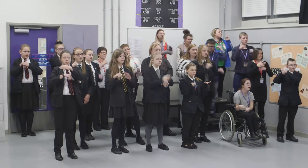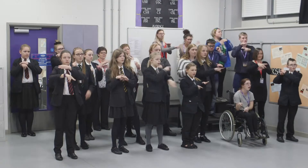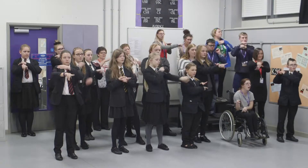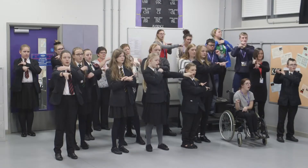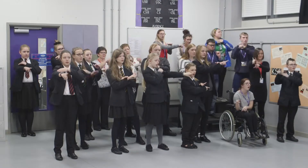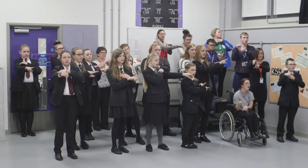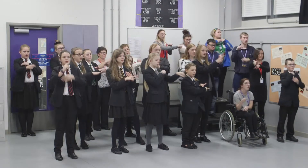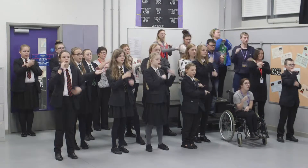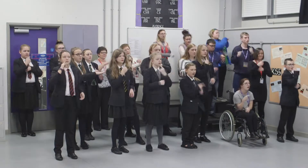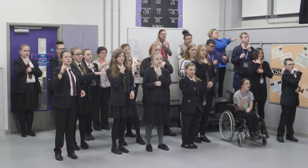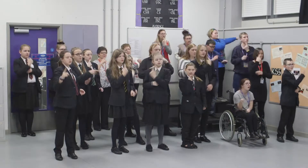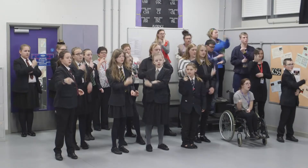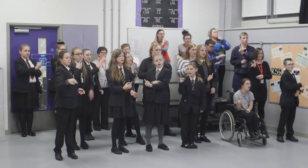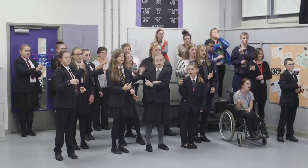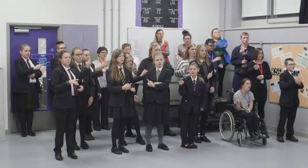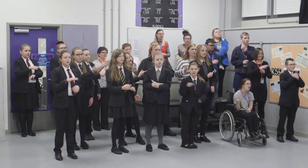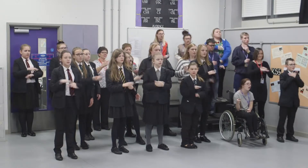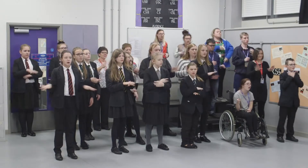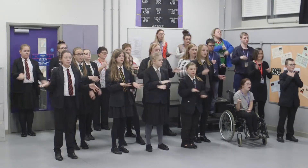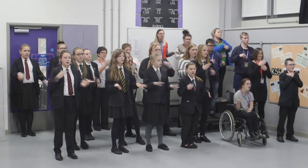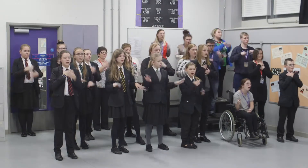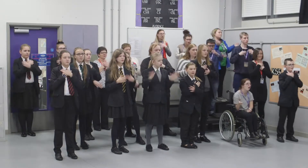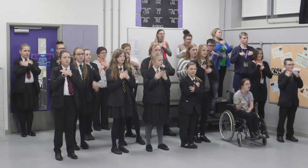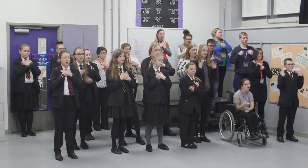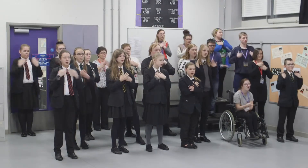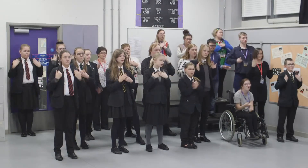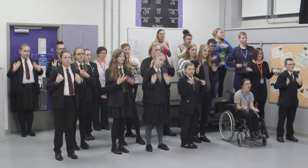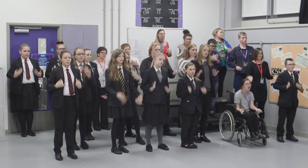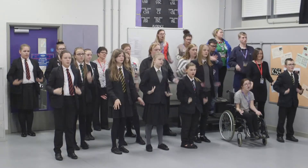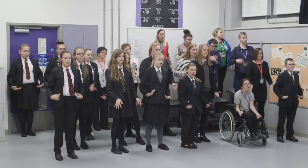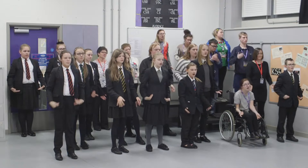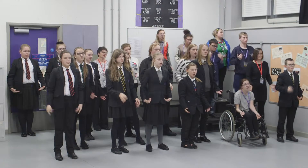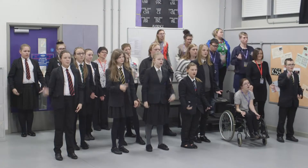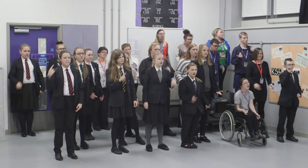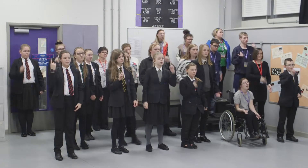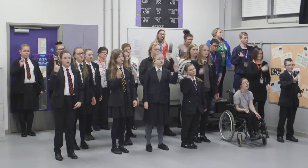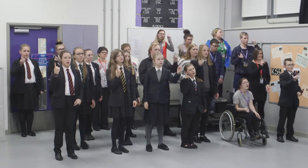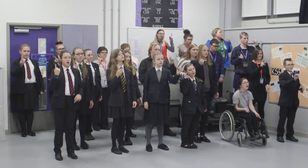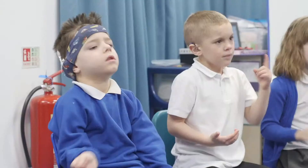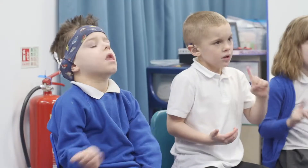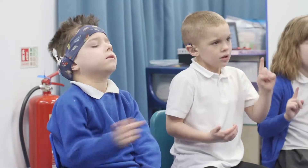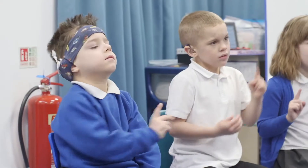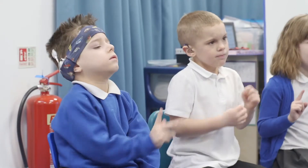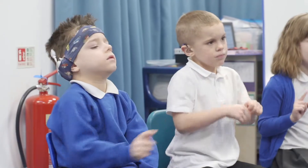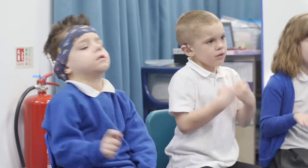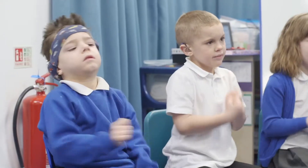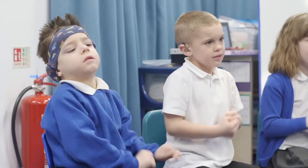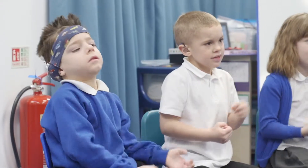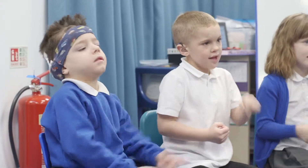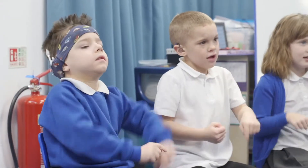Run away, they say, no one will love you as you are. But I won't let them break me down